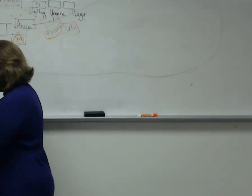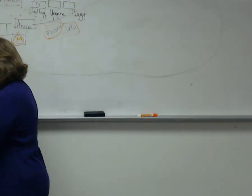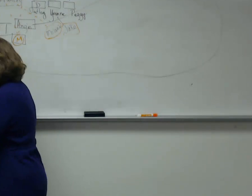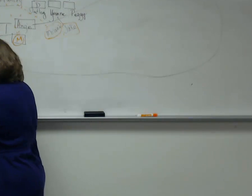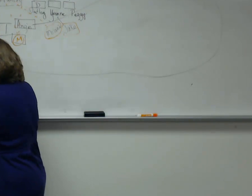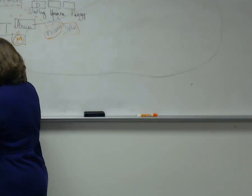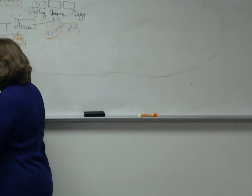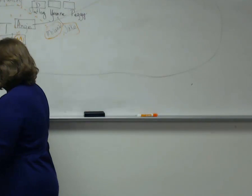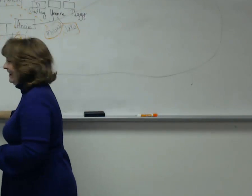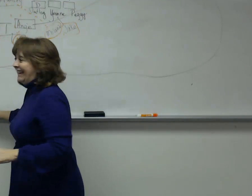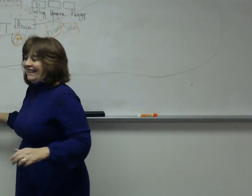We got half the seat.